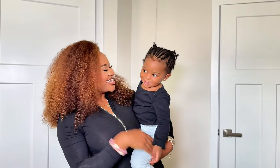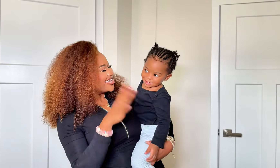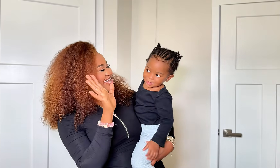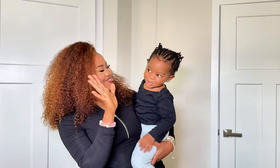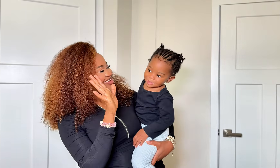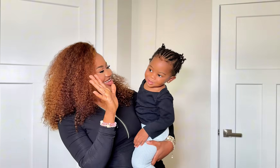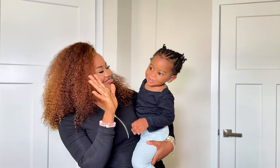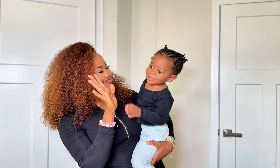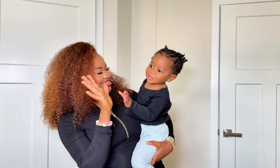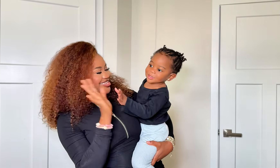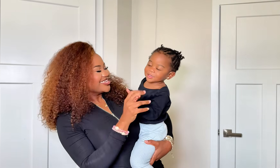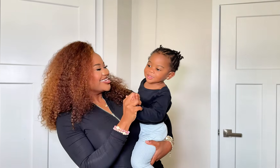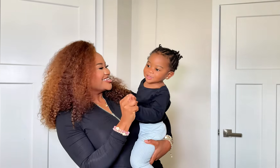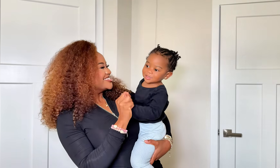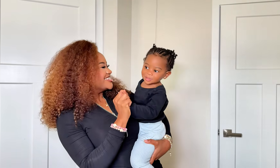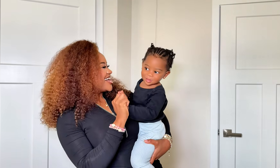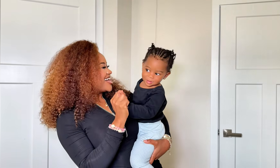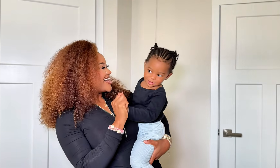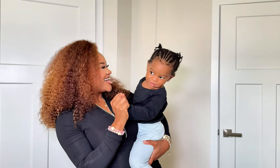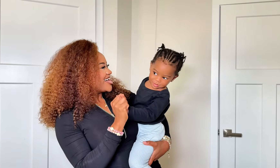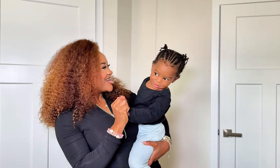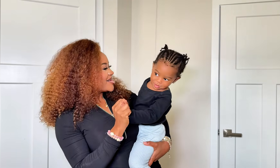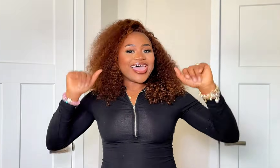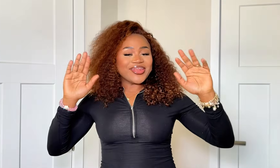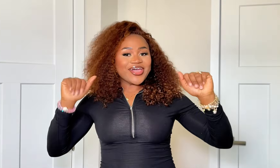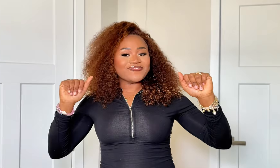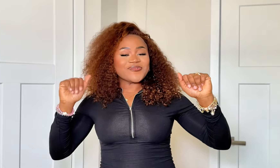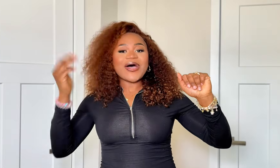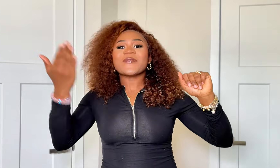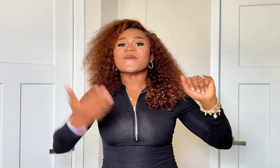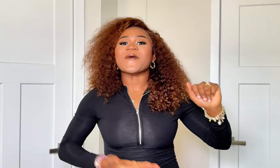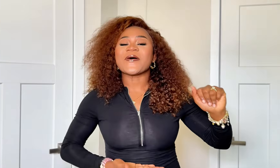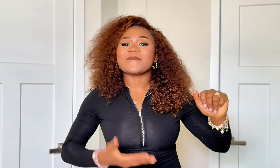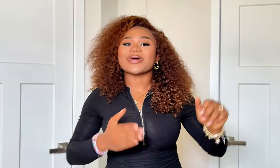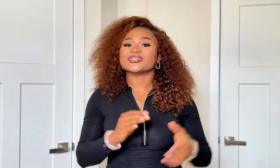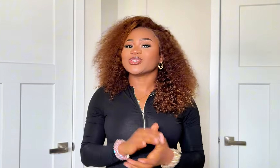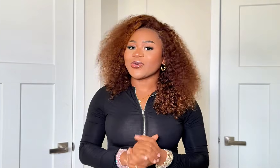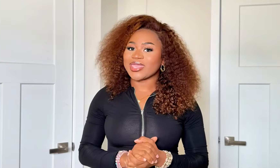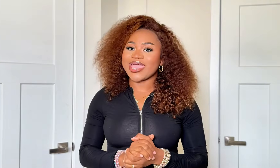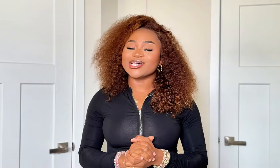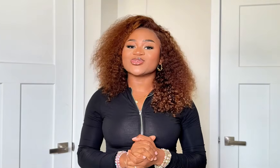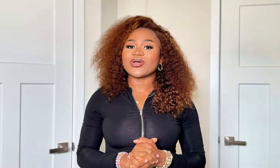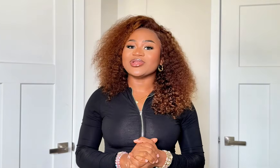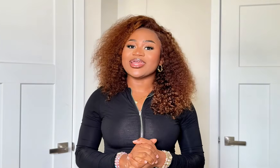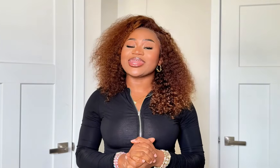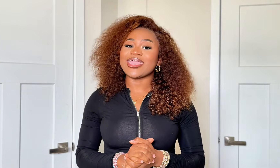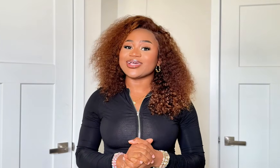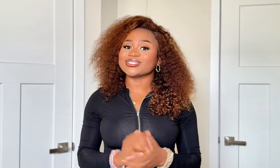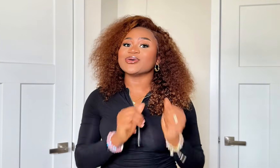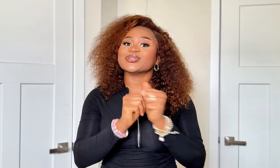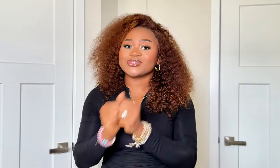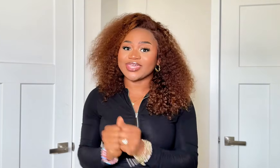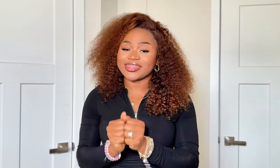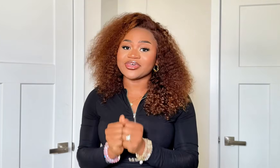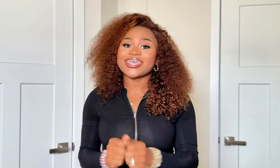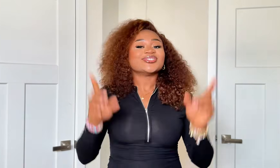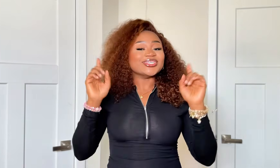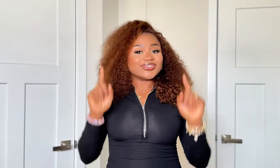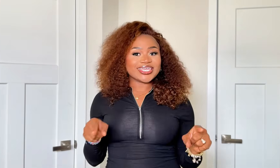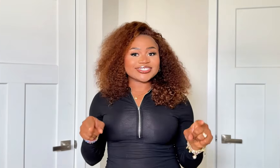Good. High five. Good job. Hello everyone. Welcome back to Talk with Hands, where we learn ASL together. So in today's